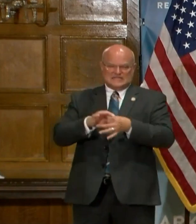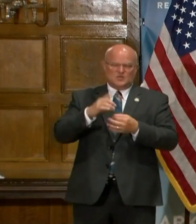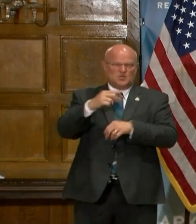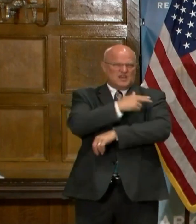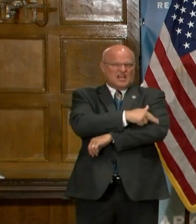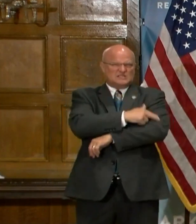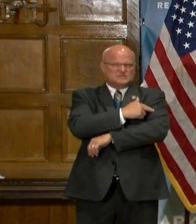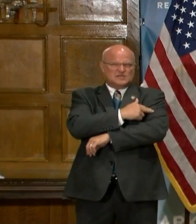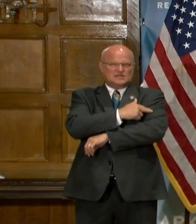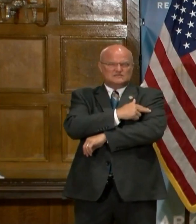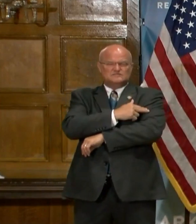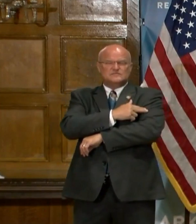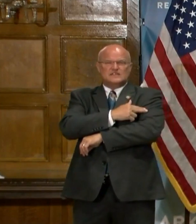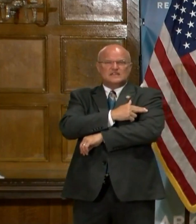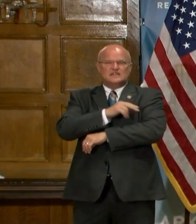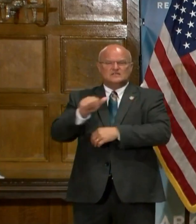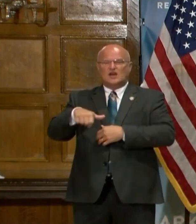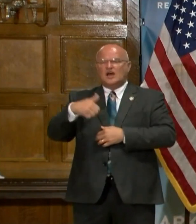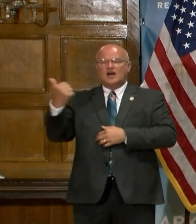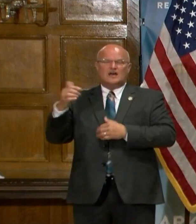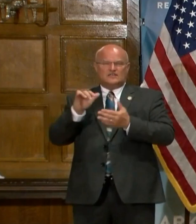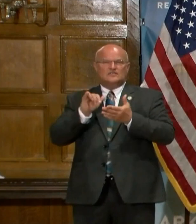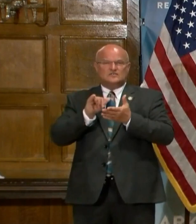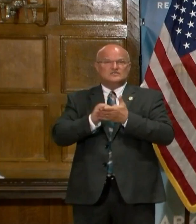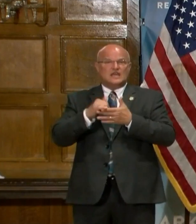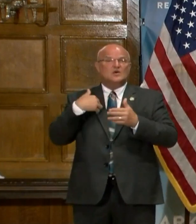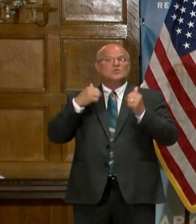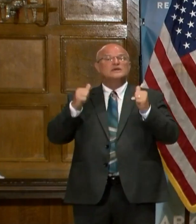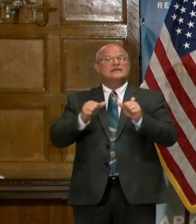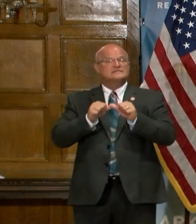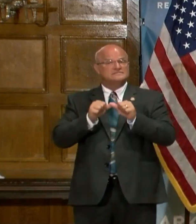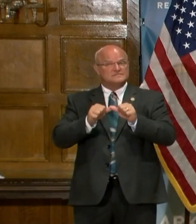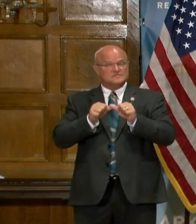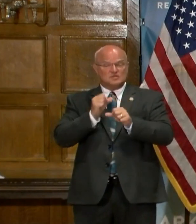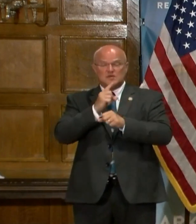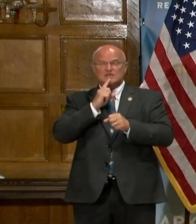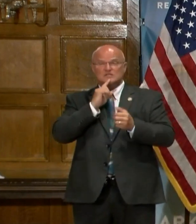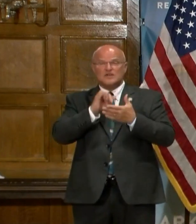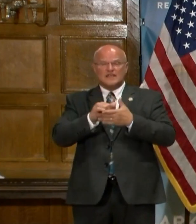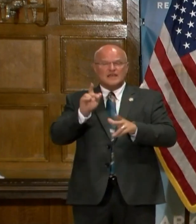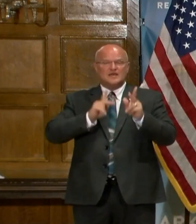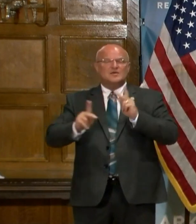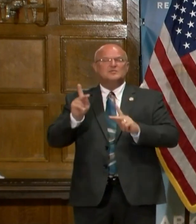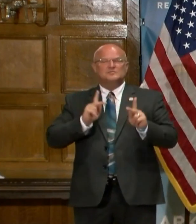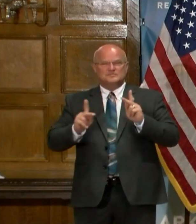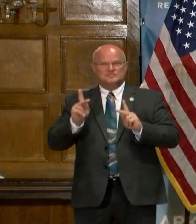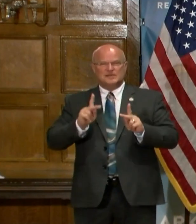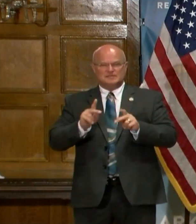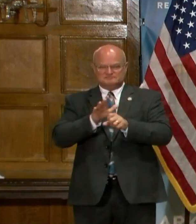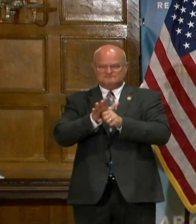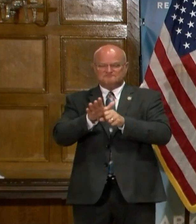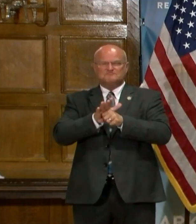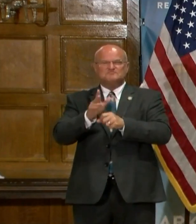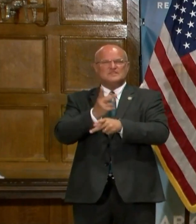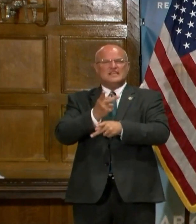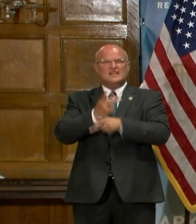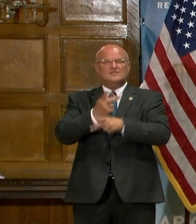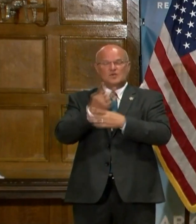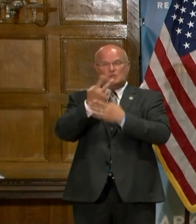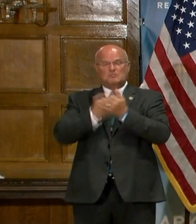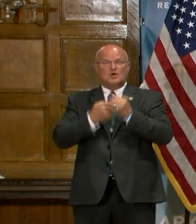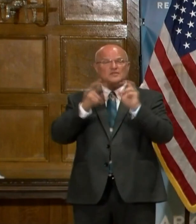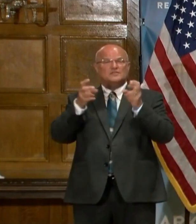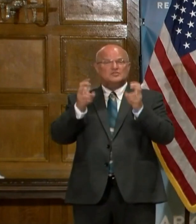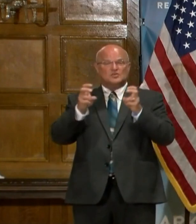hospital, there's relationships with others that we can continue to make sure that everybody is adequately cared for, both